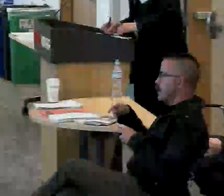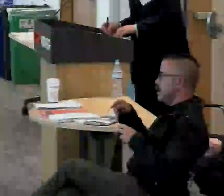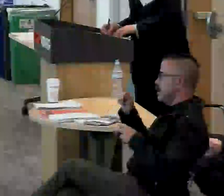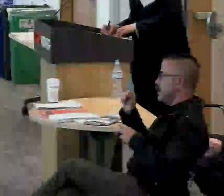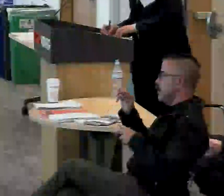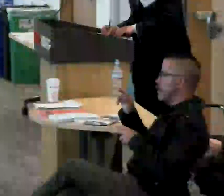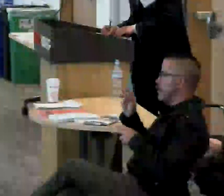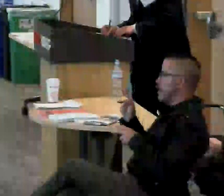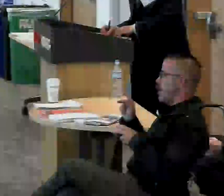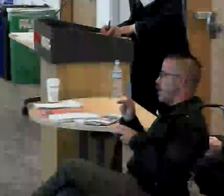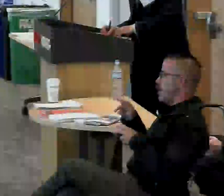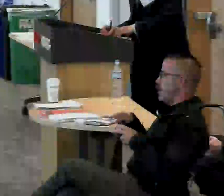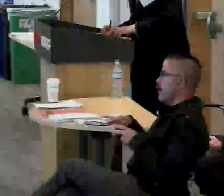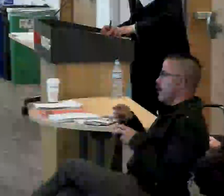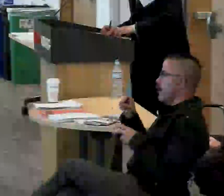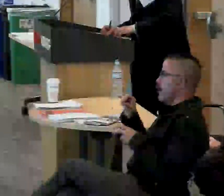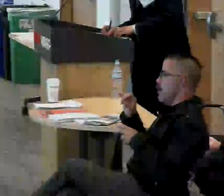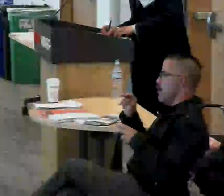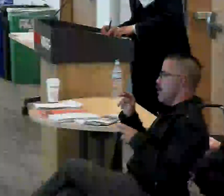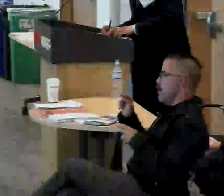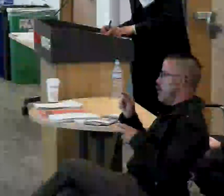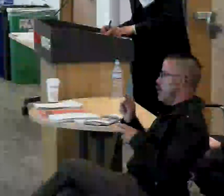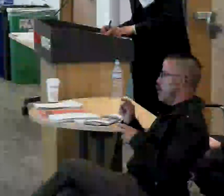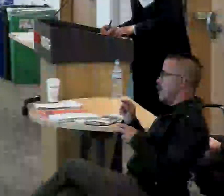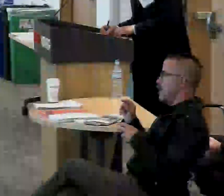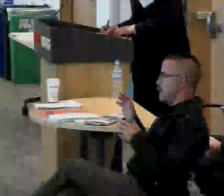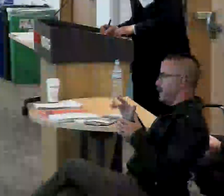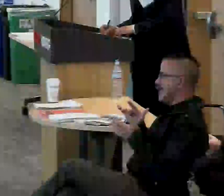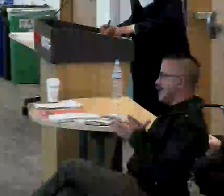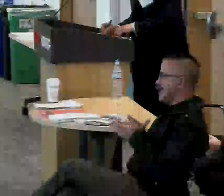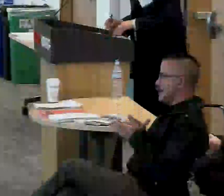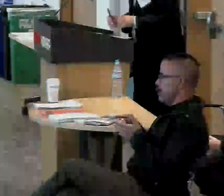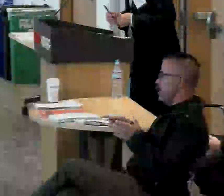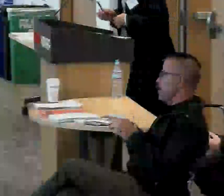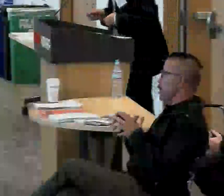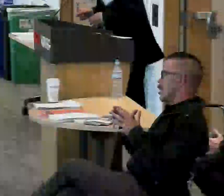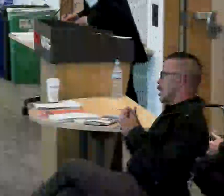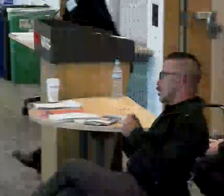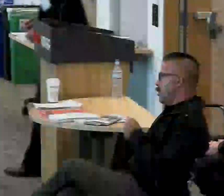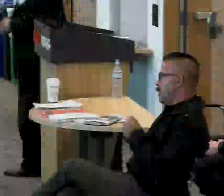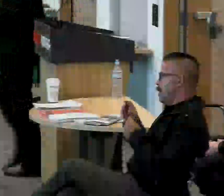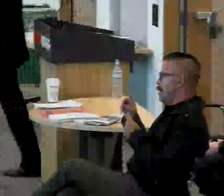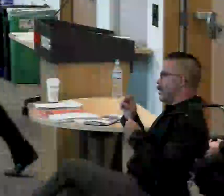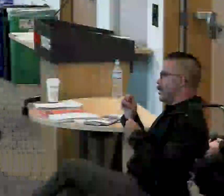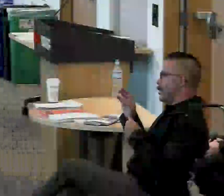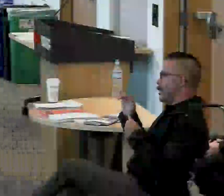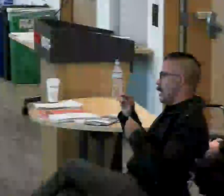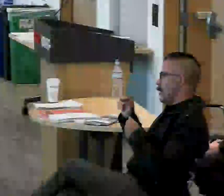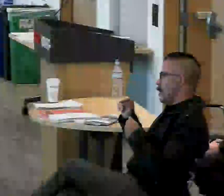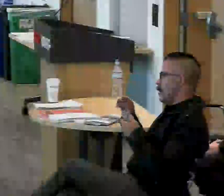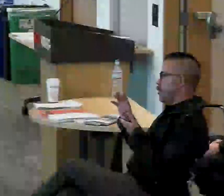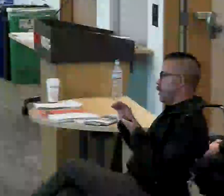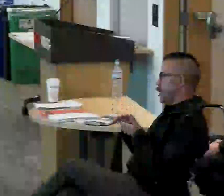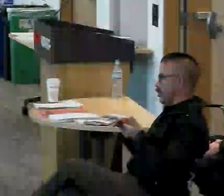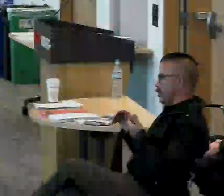Centers. Yeah, they do a lot with credit building, asset building, debt reduction, kind of the whole financial package.